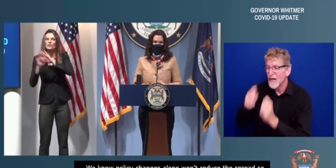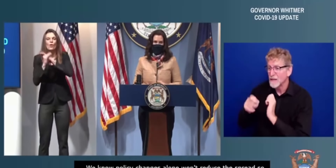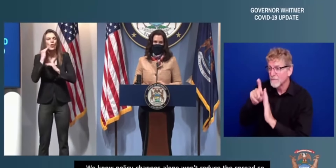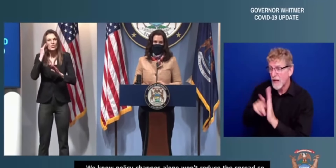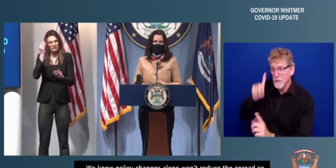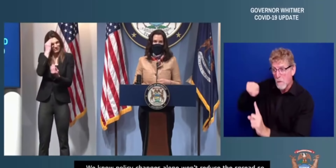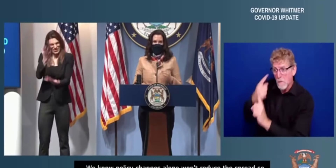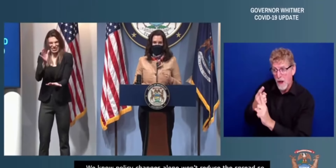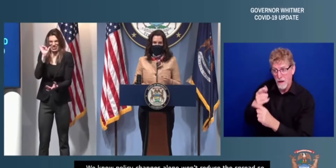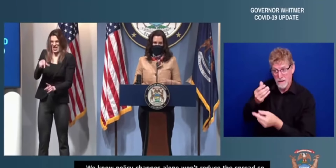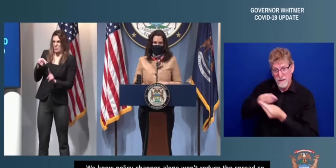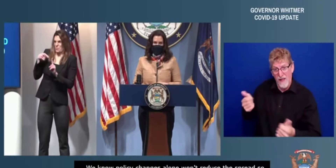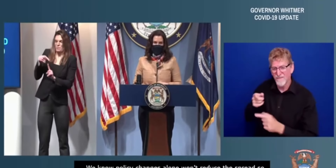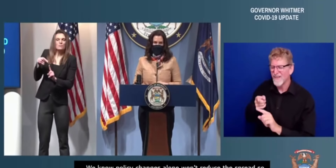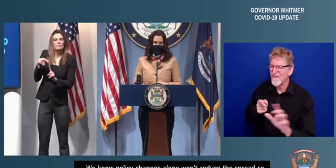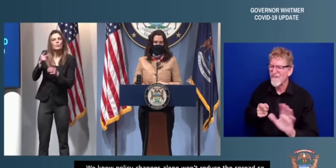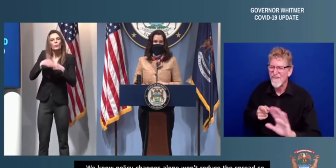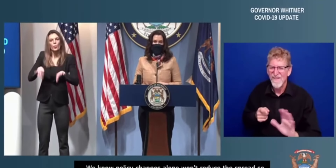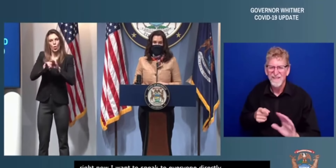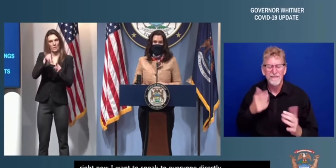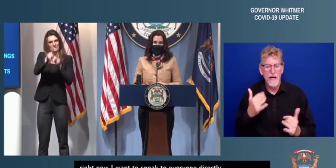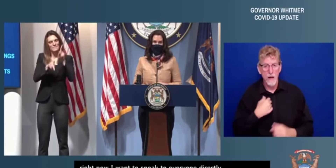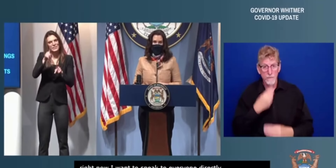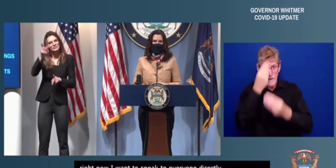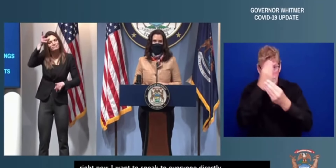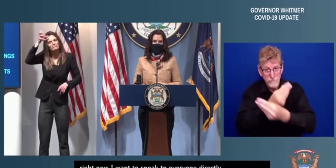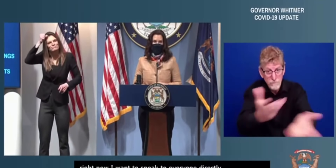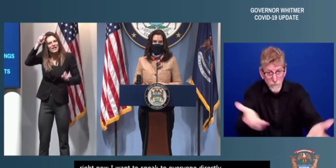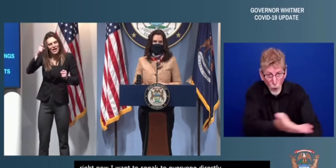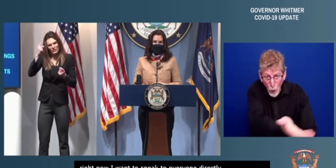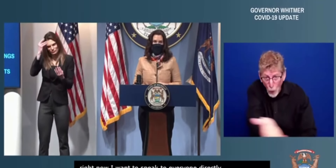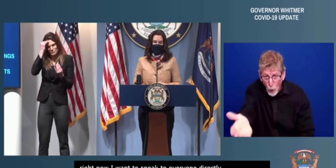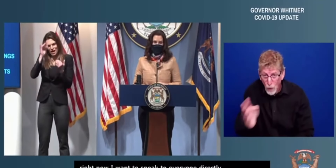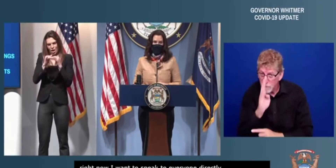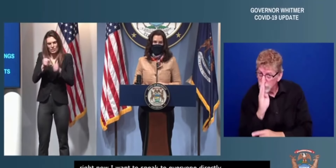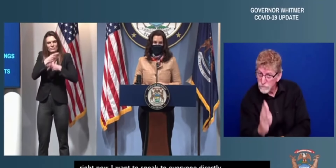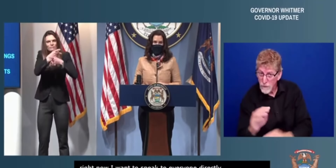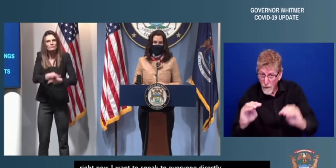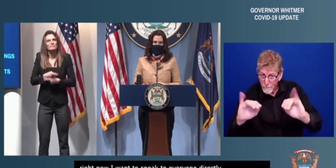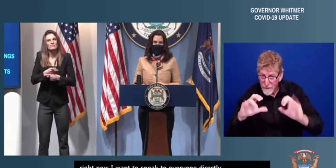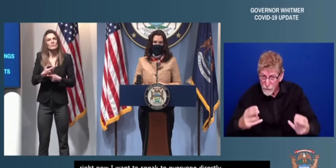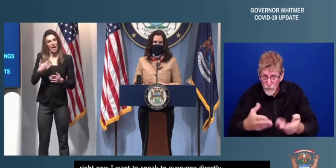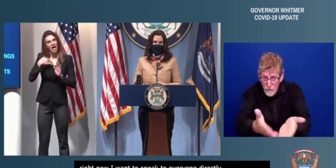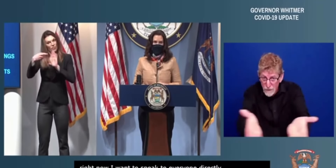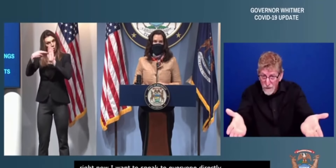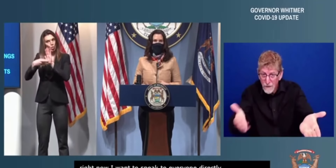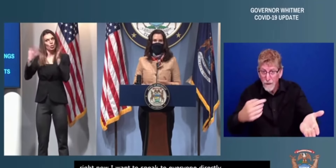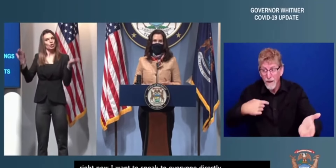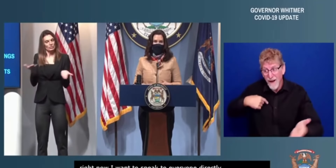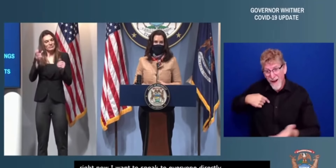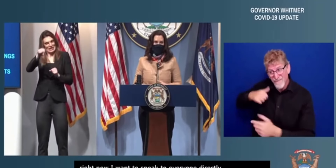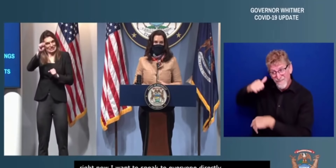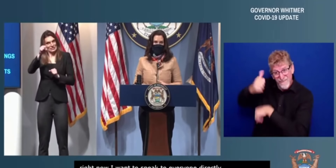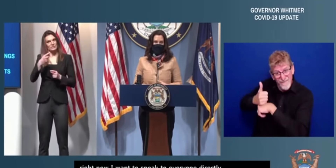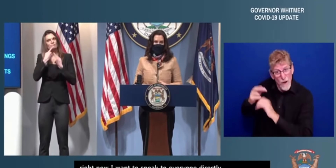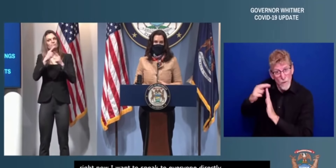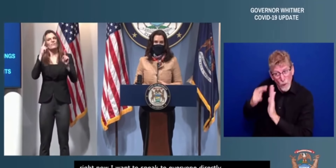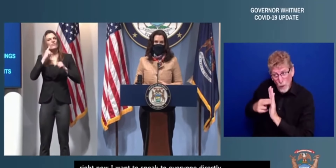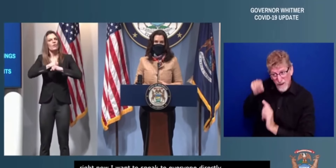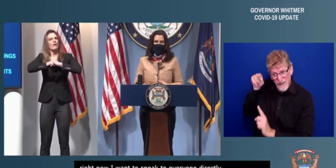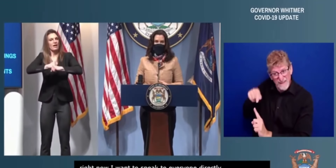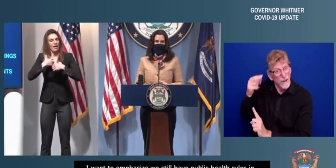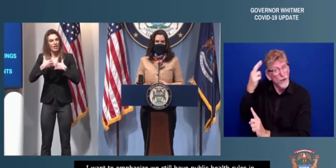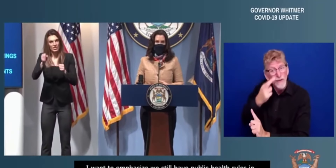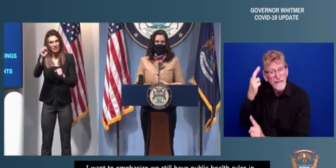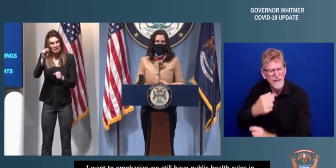directly. I want to emphasize we still have public health rules in place to save lives. Although we've announced some